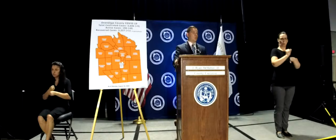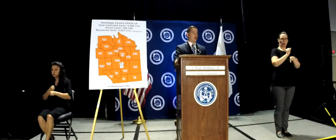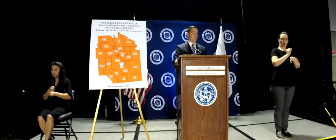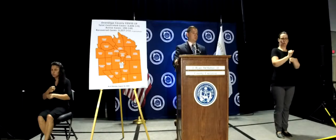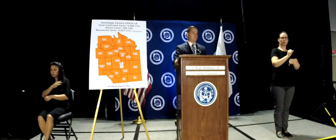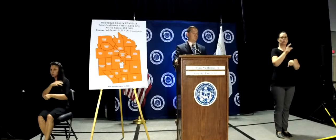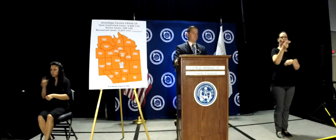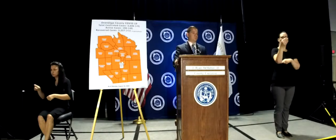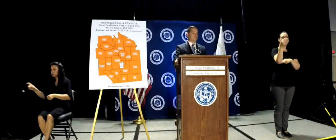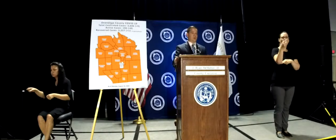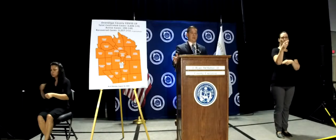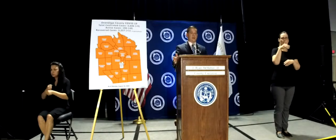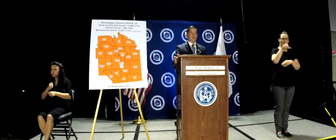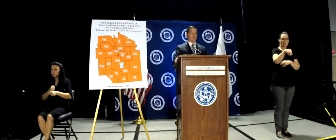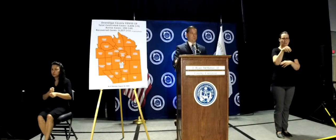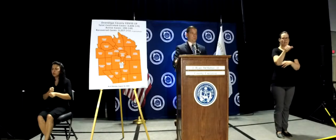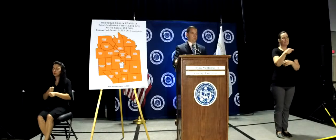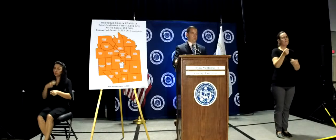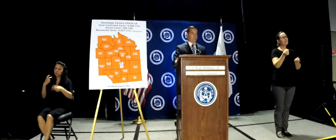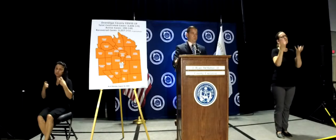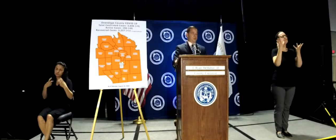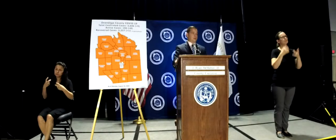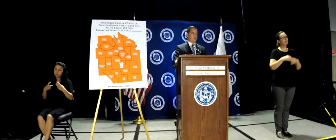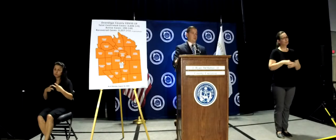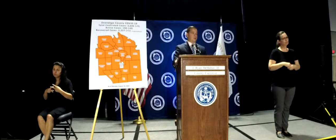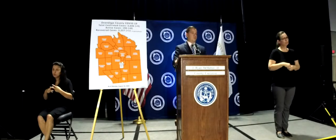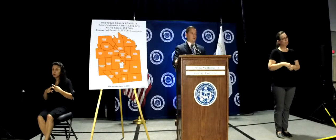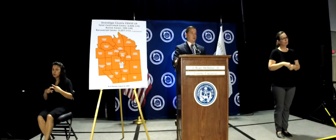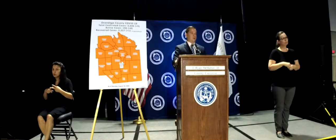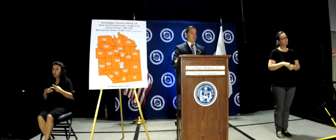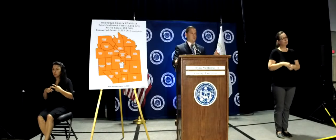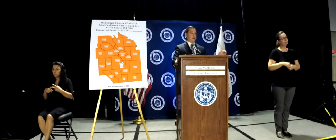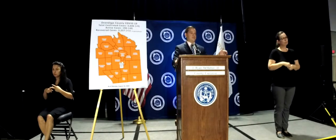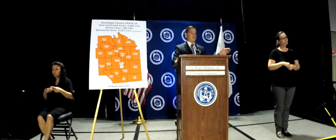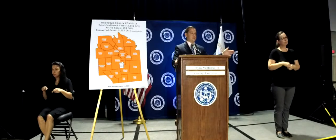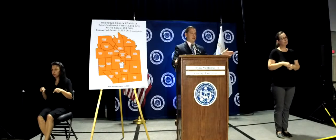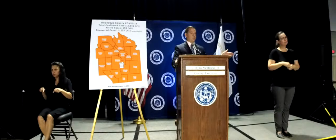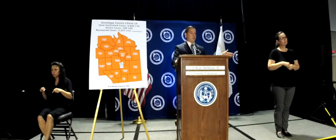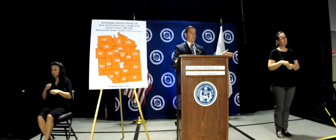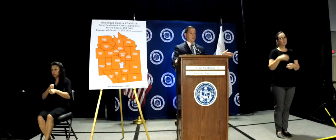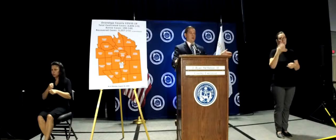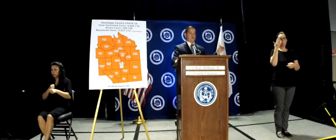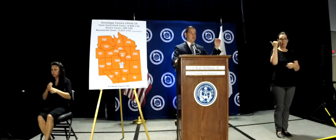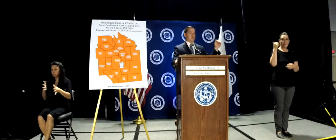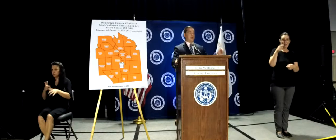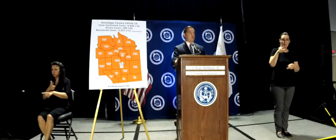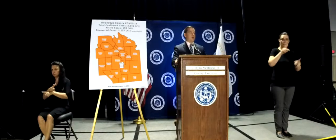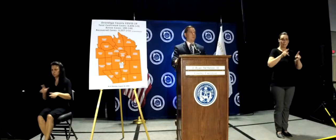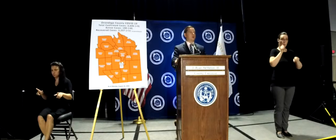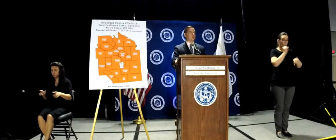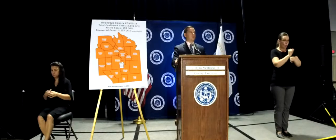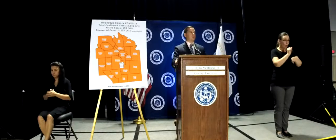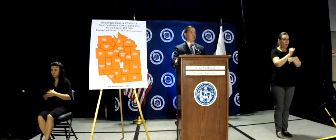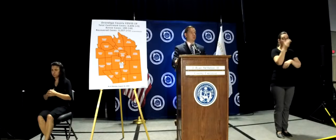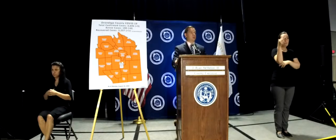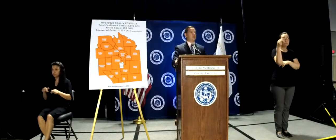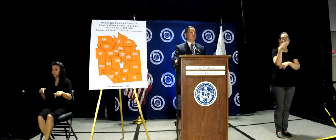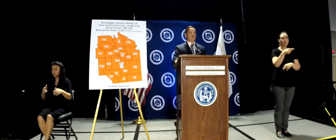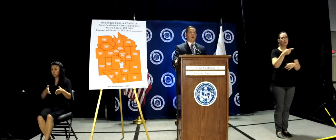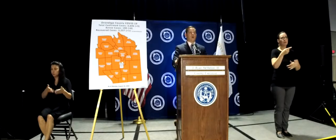rates under 1, when can you? Can't do, if your philosophy is it can't open up under 1, it certainly can't open up under